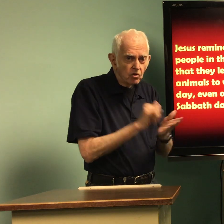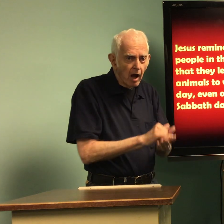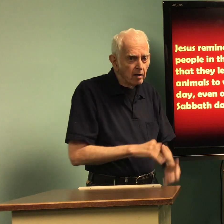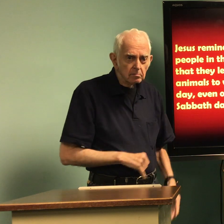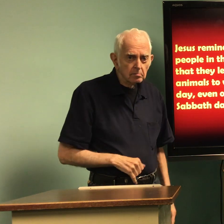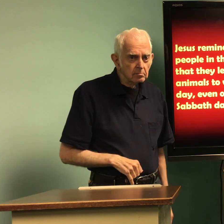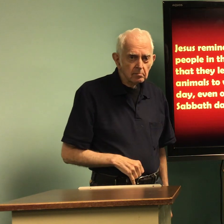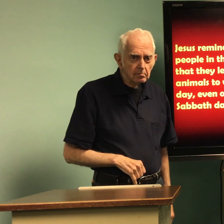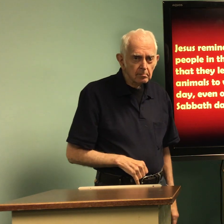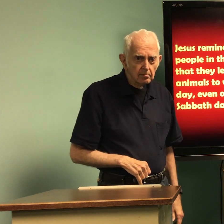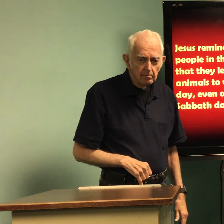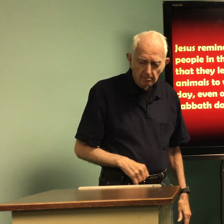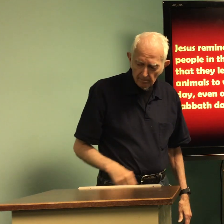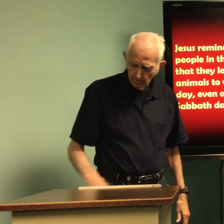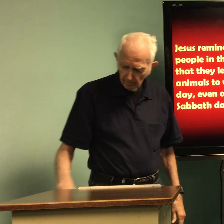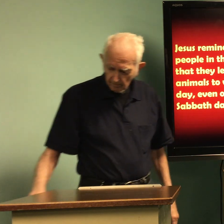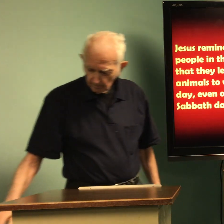God's not against that.